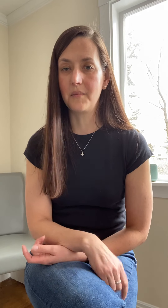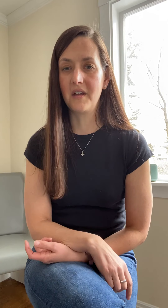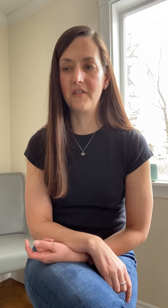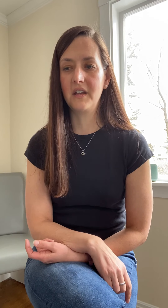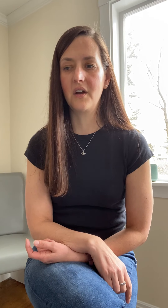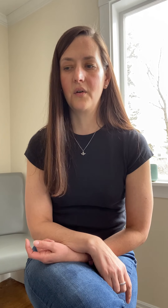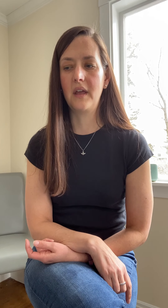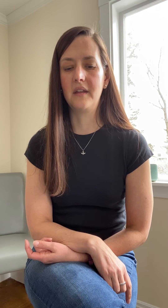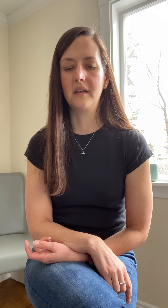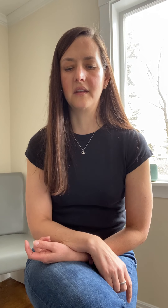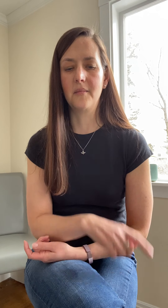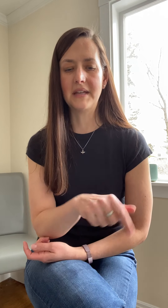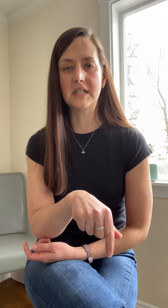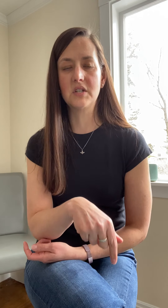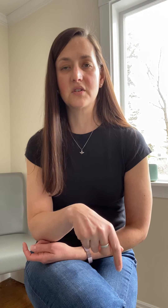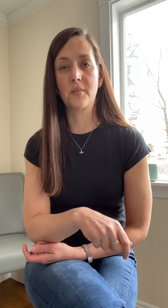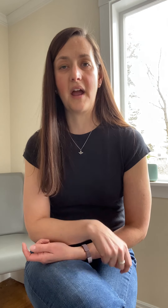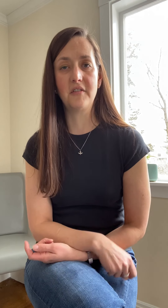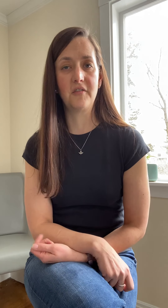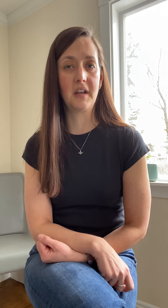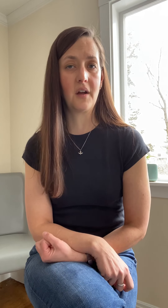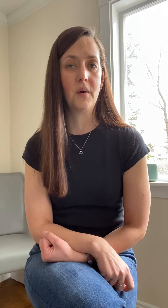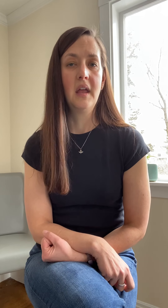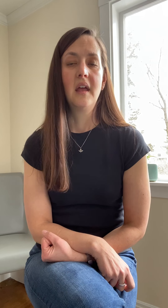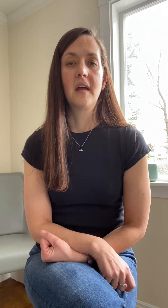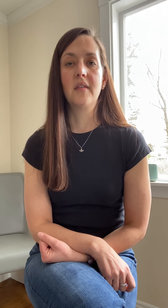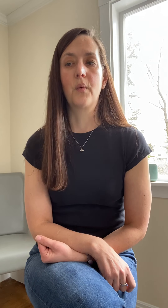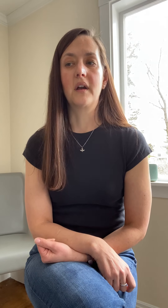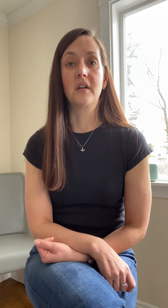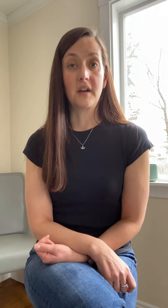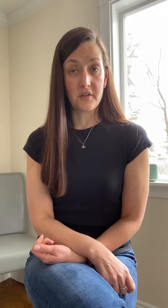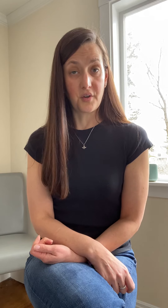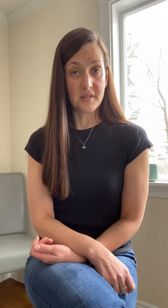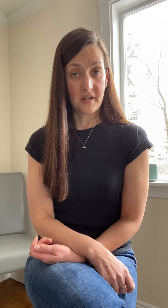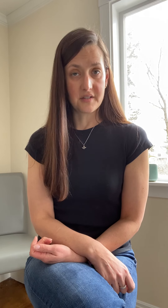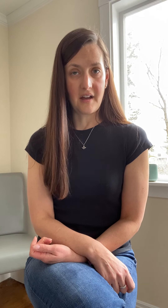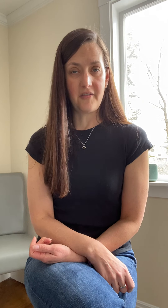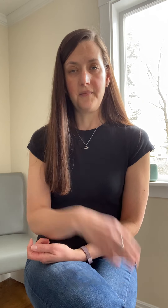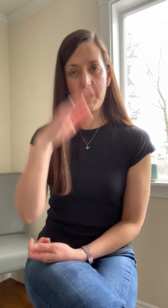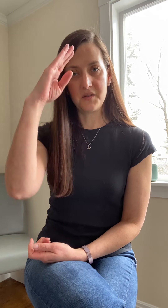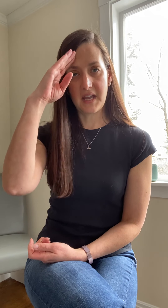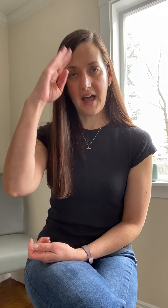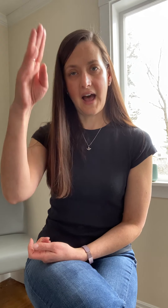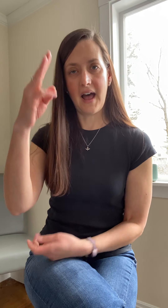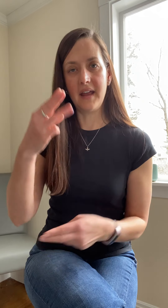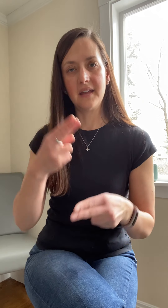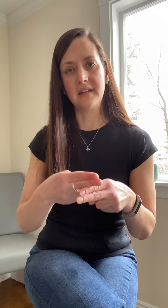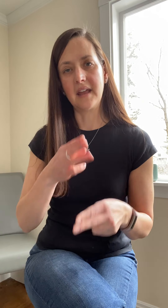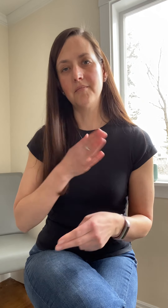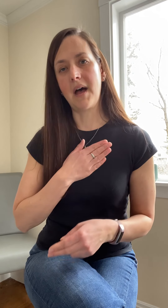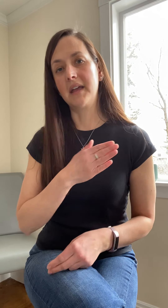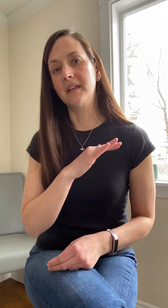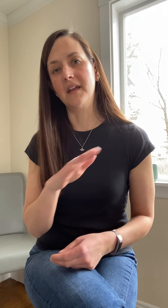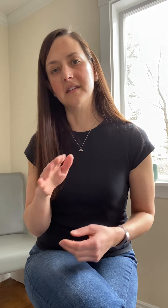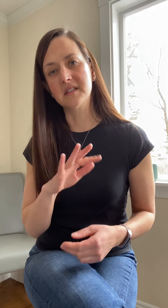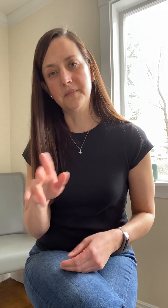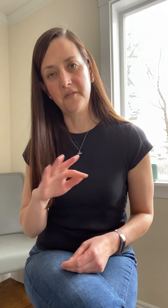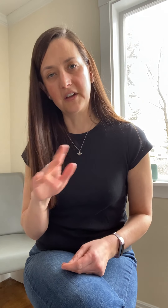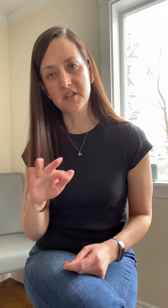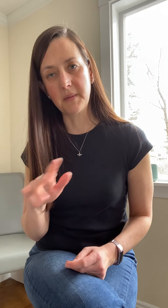me a video in the messages, or a private video where you're introducing yourself and you say, hi, name mine, and then finger spell